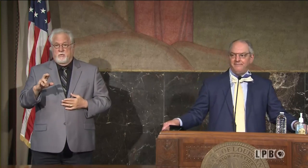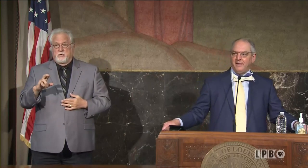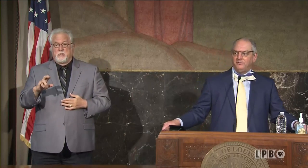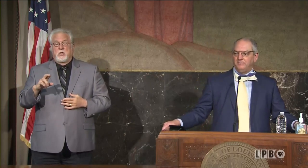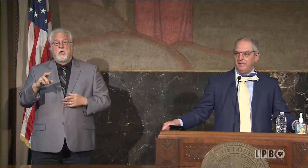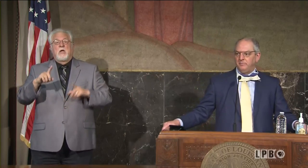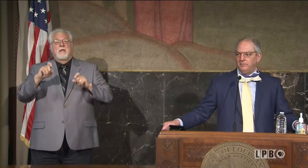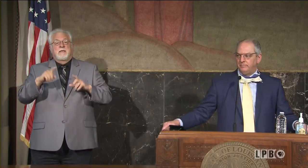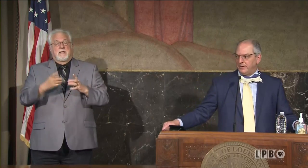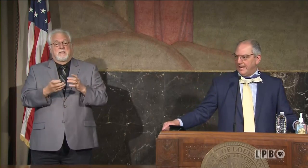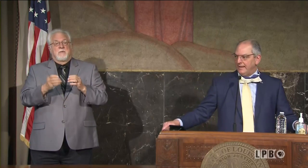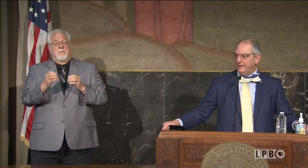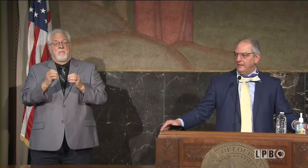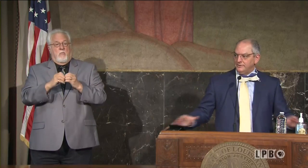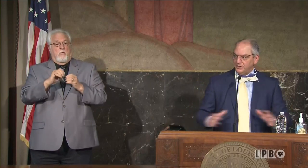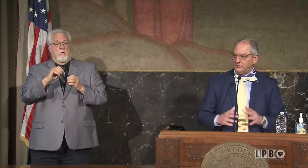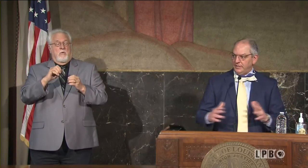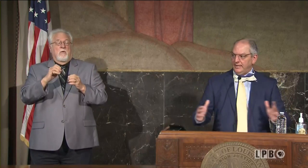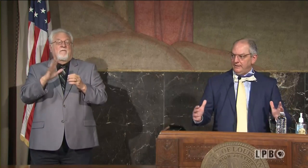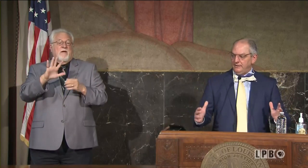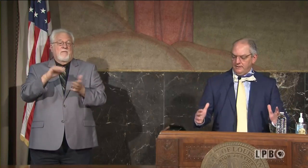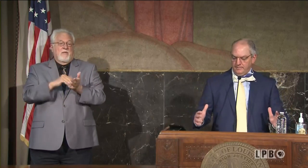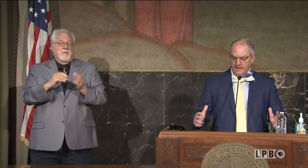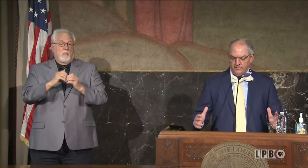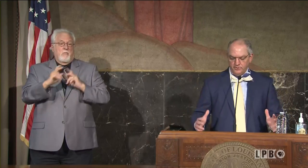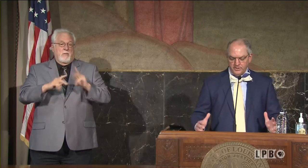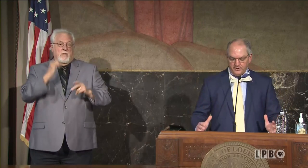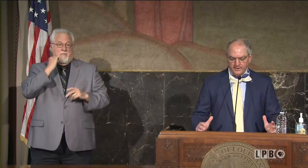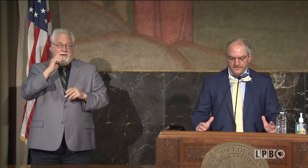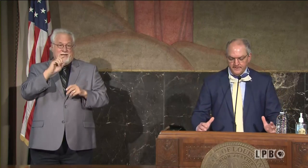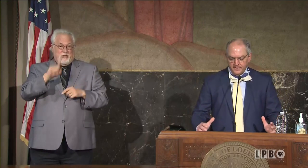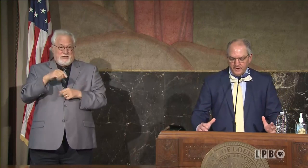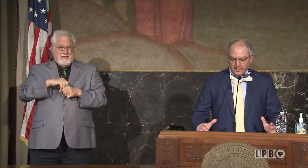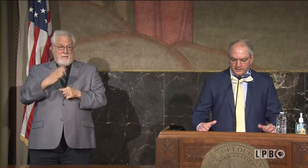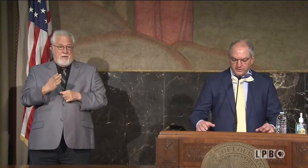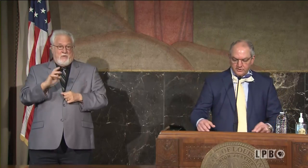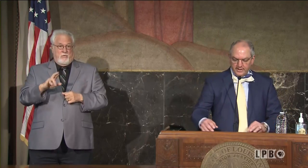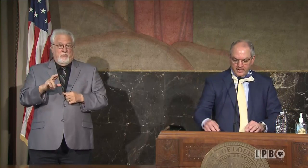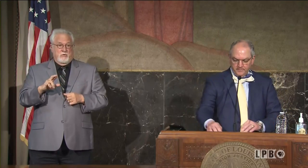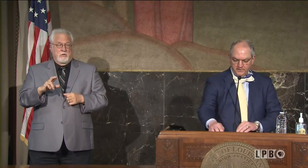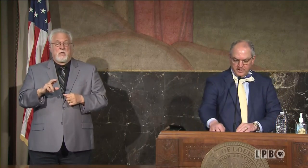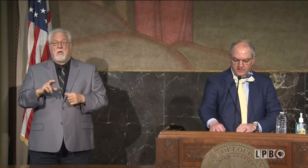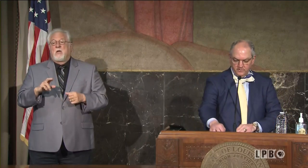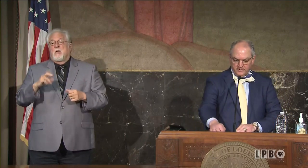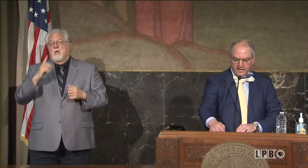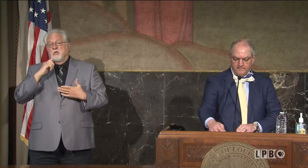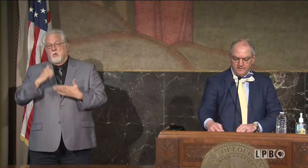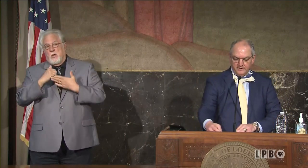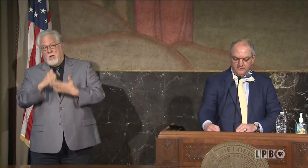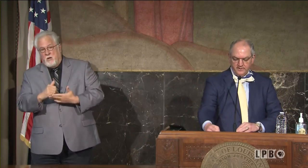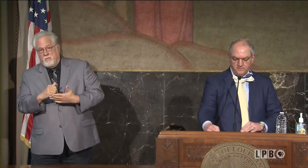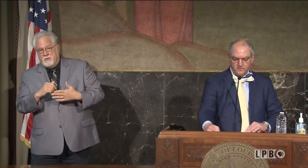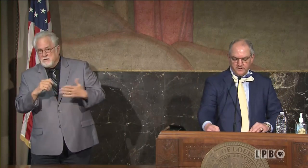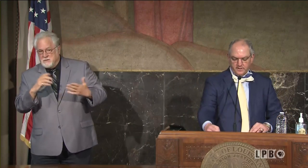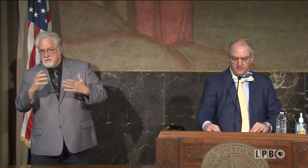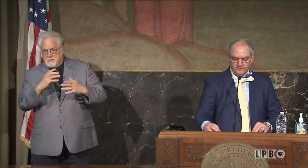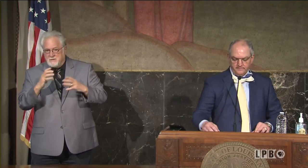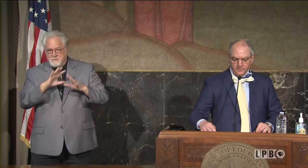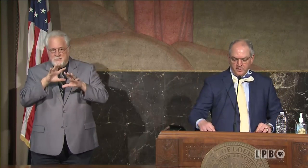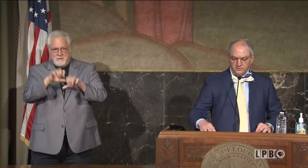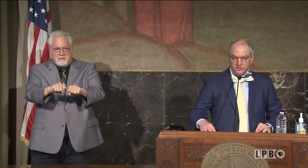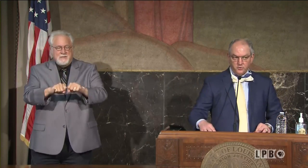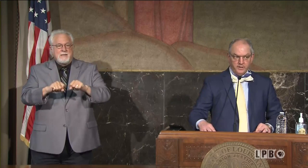additional 5,000 people per day, just in the Baton Rouge area, to try to help us get on top of this